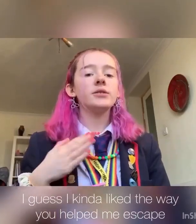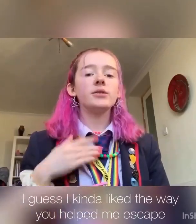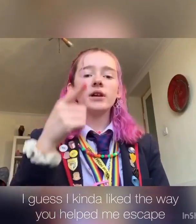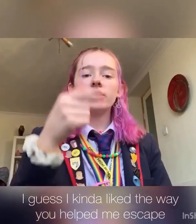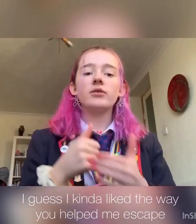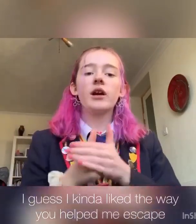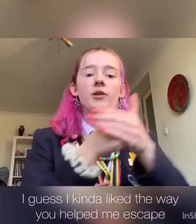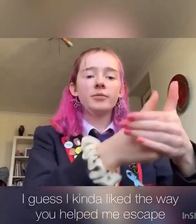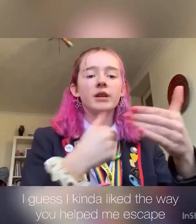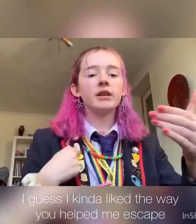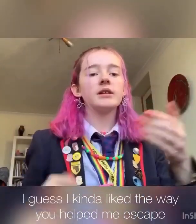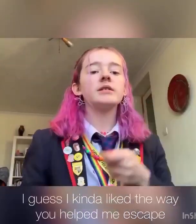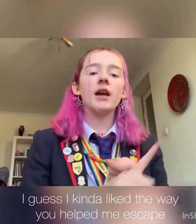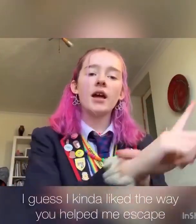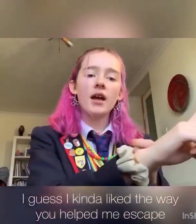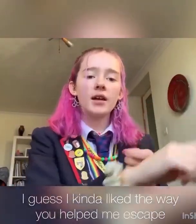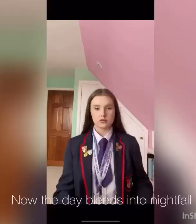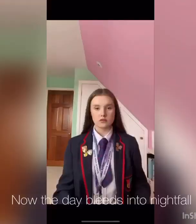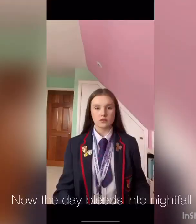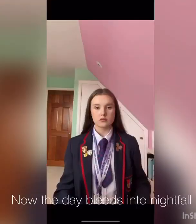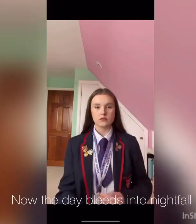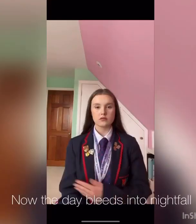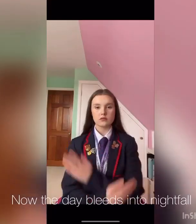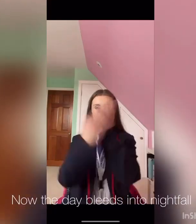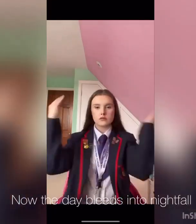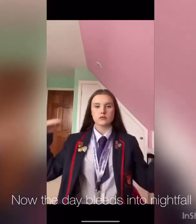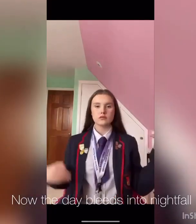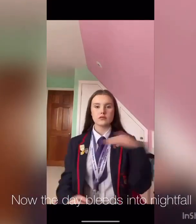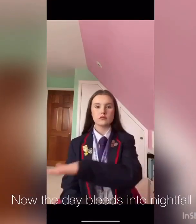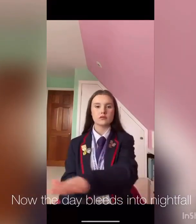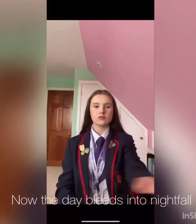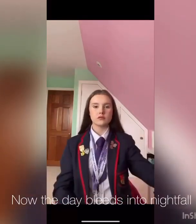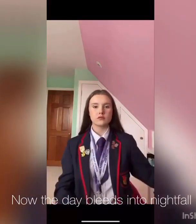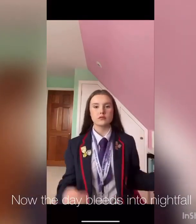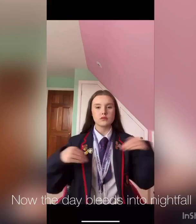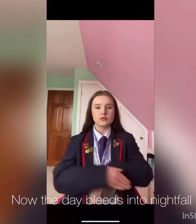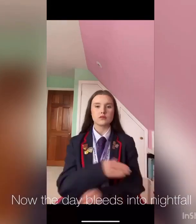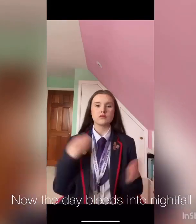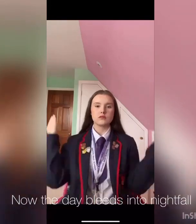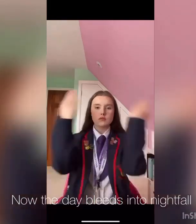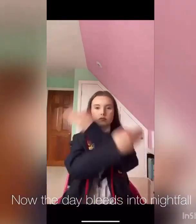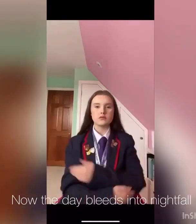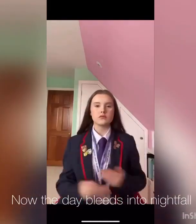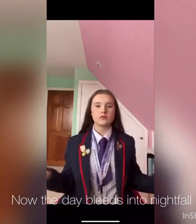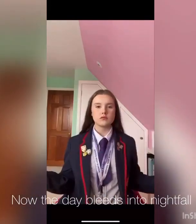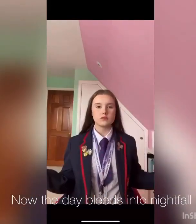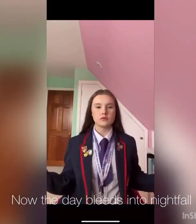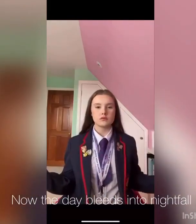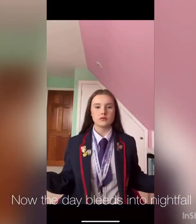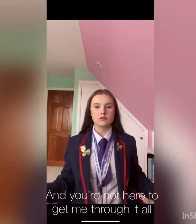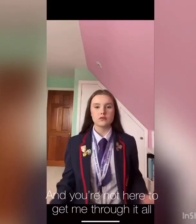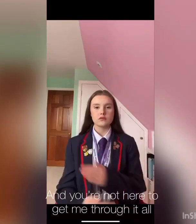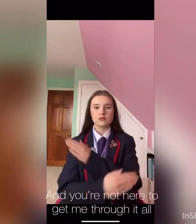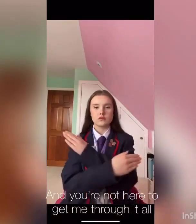you help me escape. Now the day bleeds into nightfall,